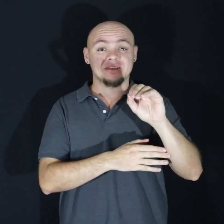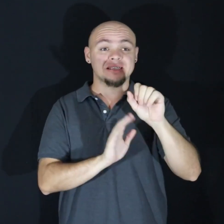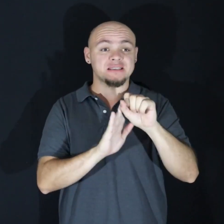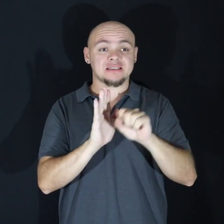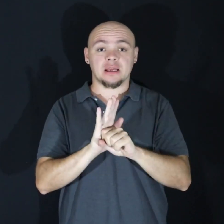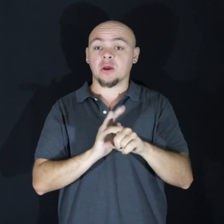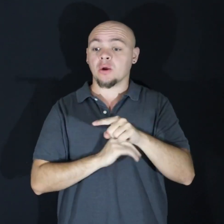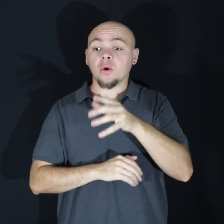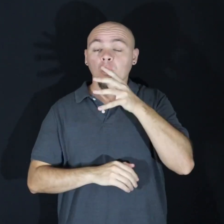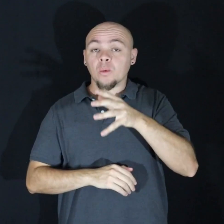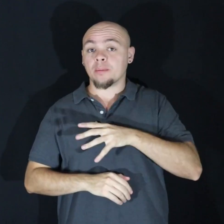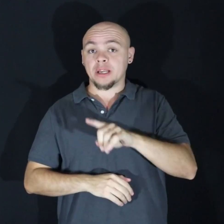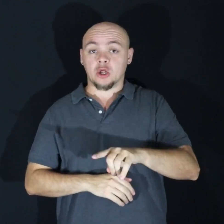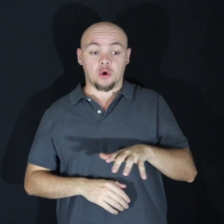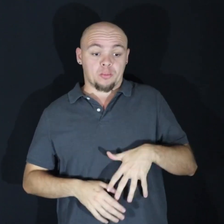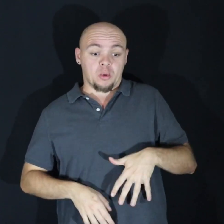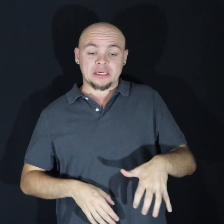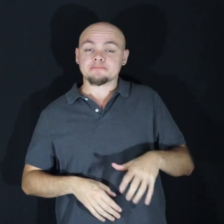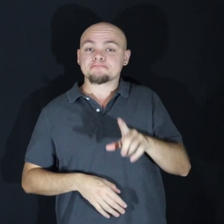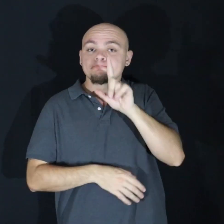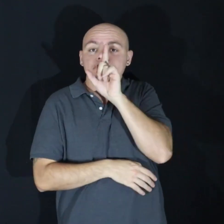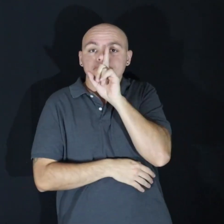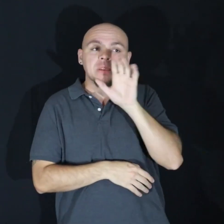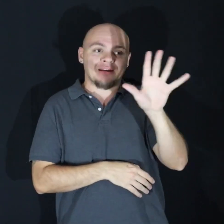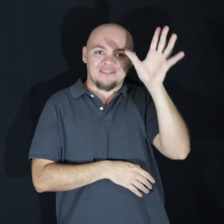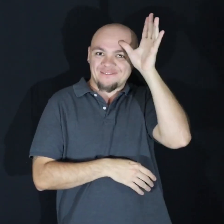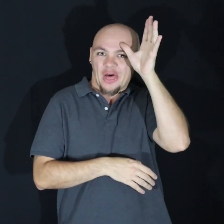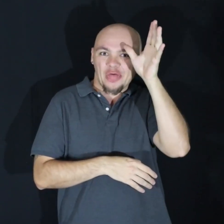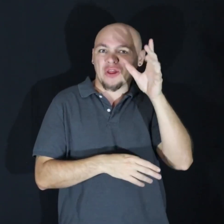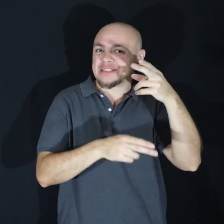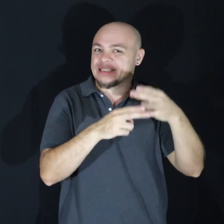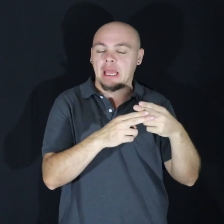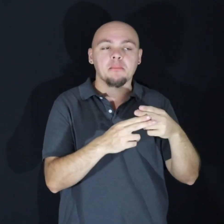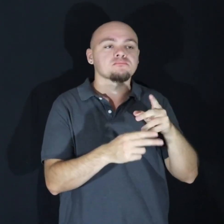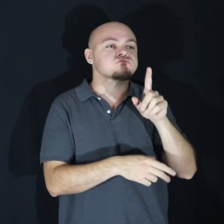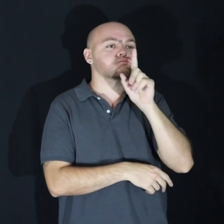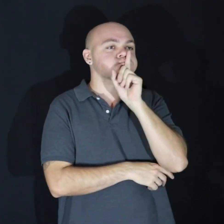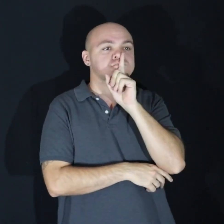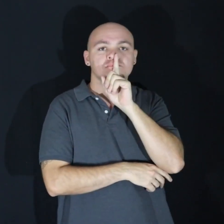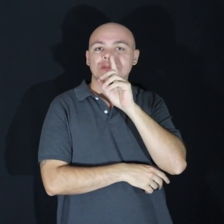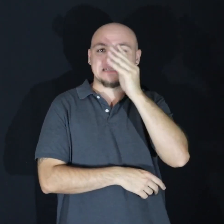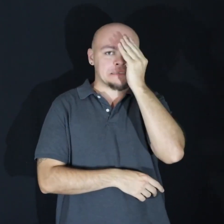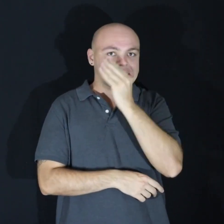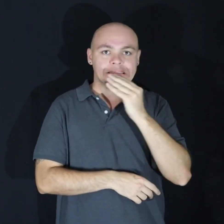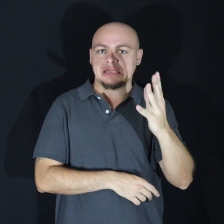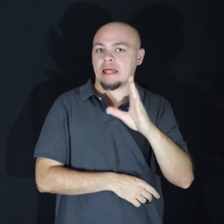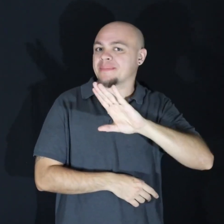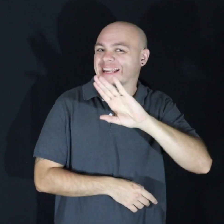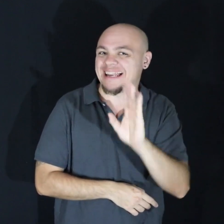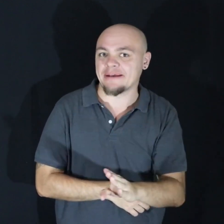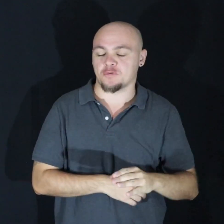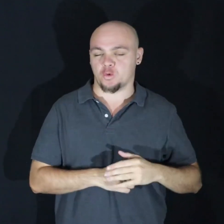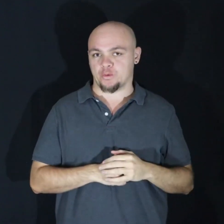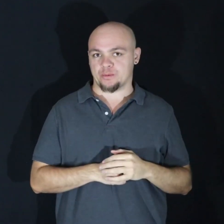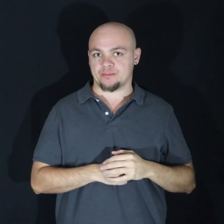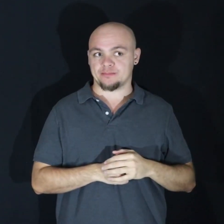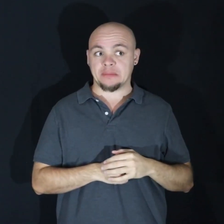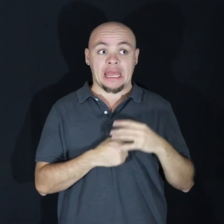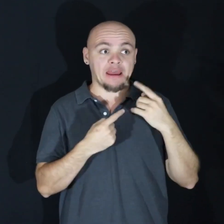to conceal her pregnancy, leave the father's name off the birth certificate, and never tell him he is a child,